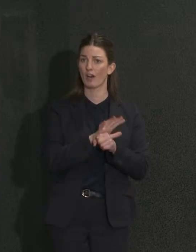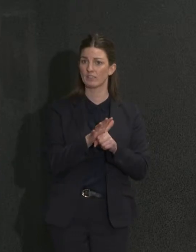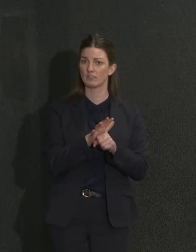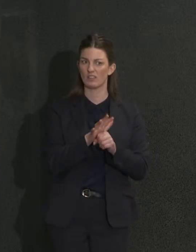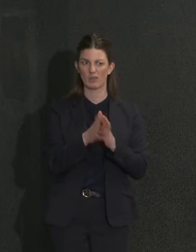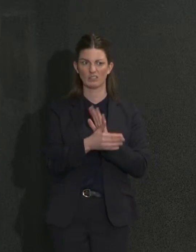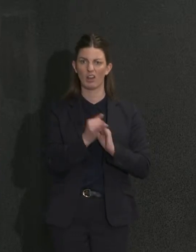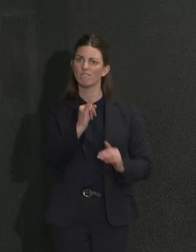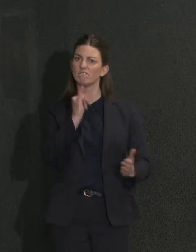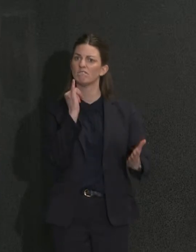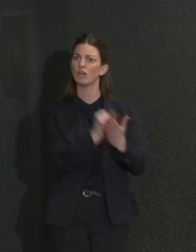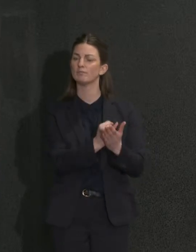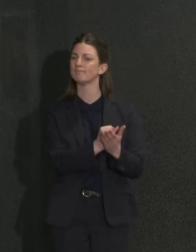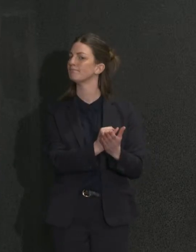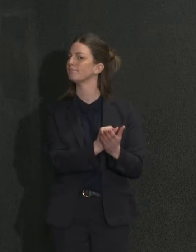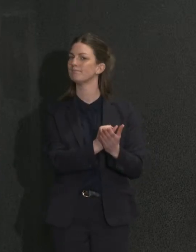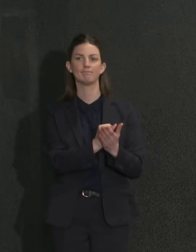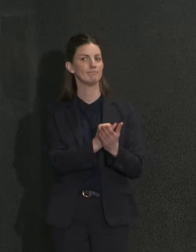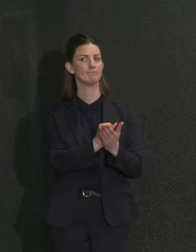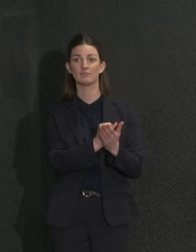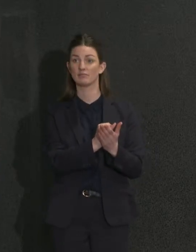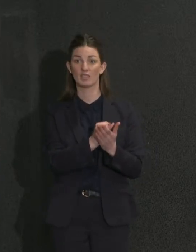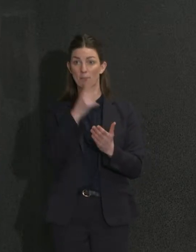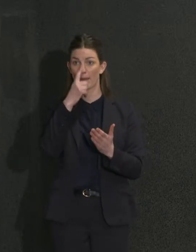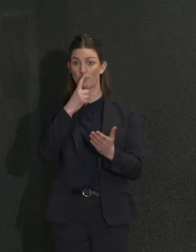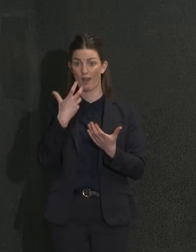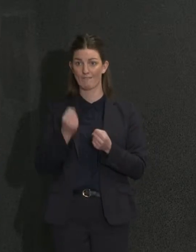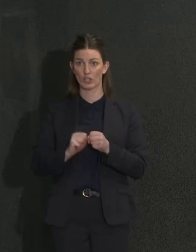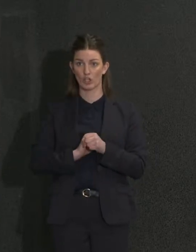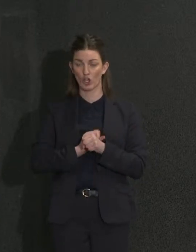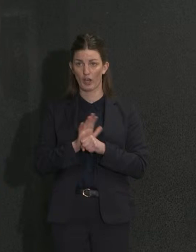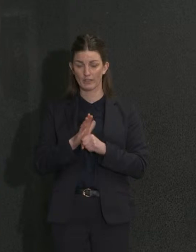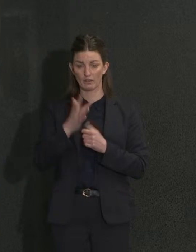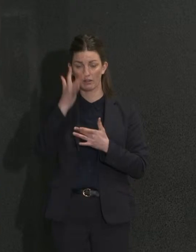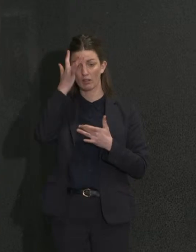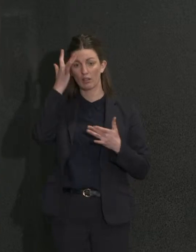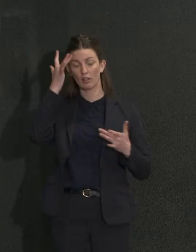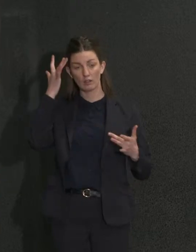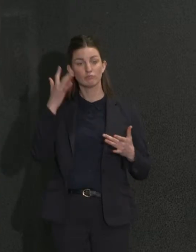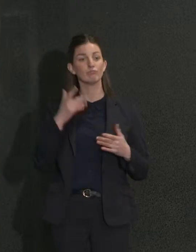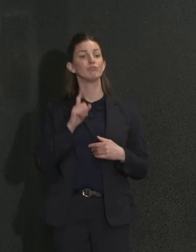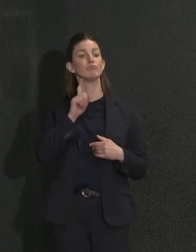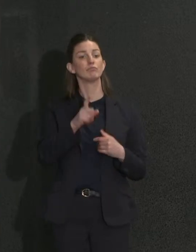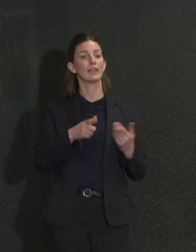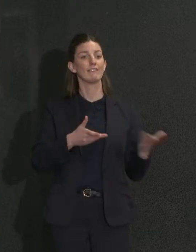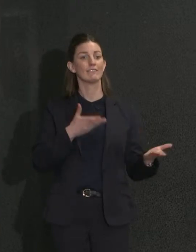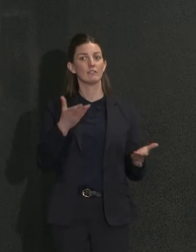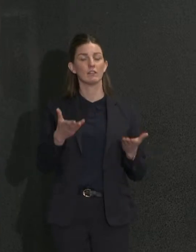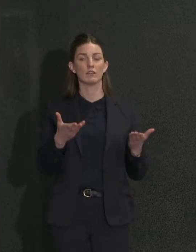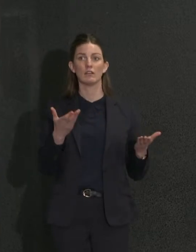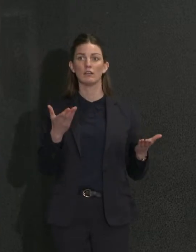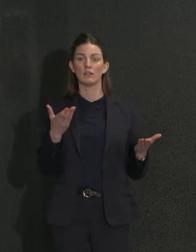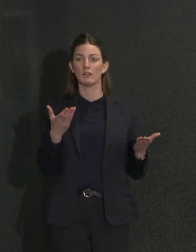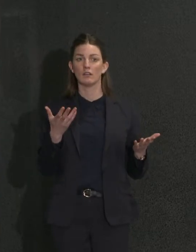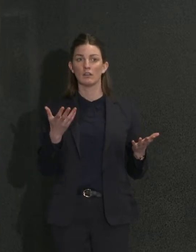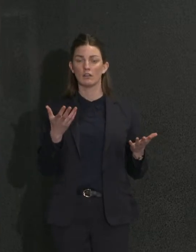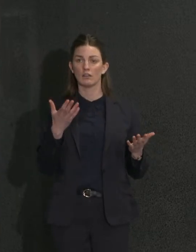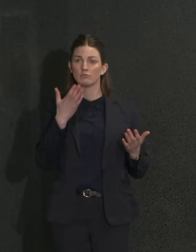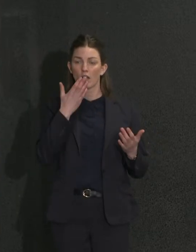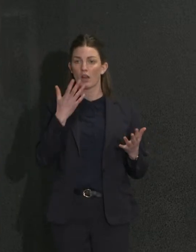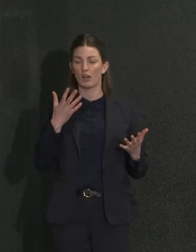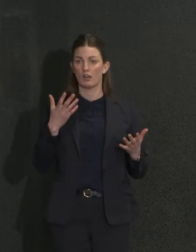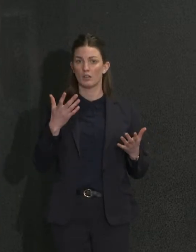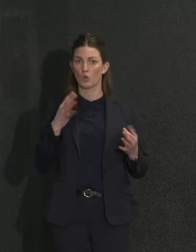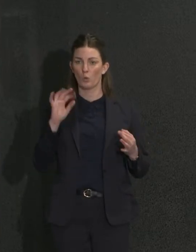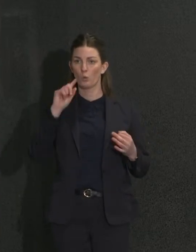are locations where people who have unknowingly carried the virus and transmitted it unknowingly to other people. We thank, of course, these venues in particular and all